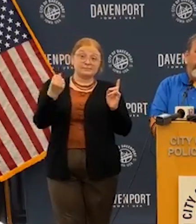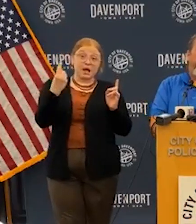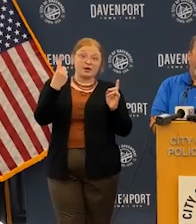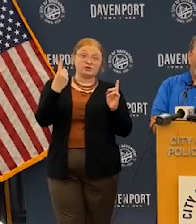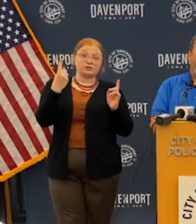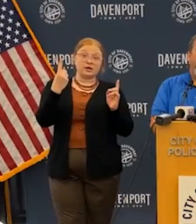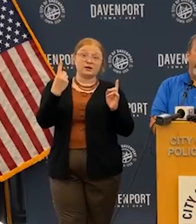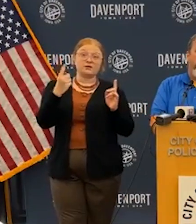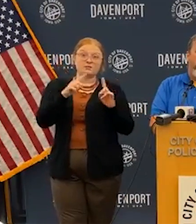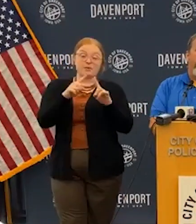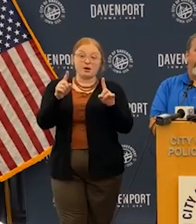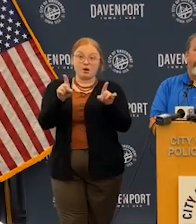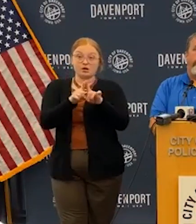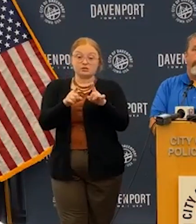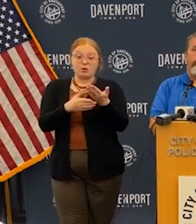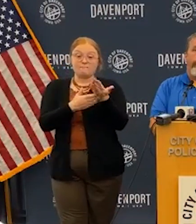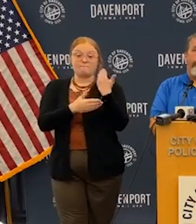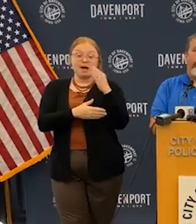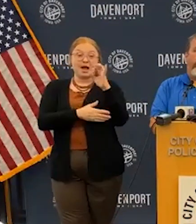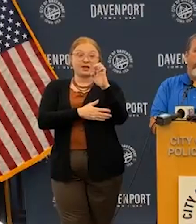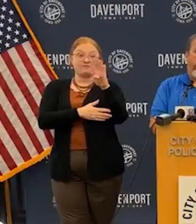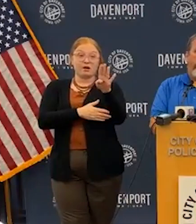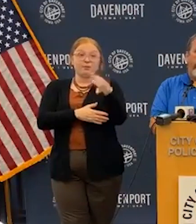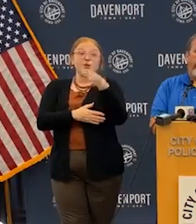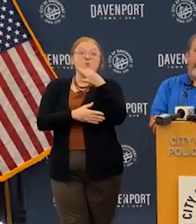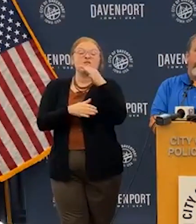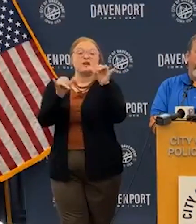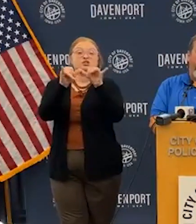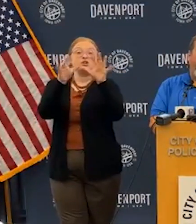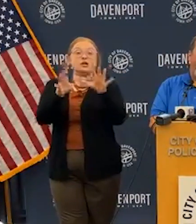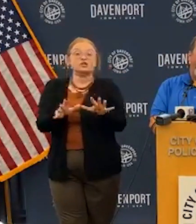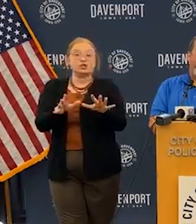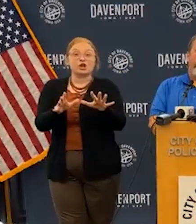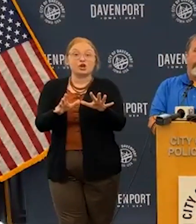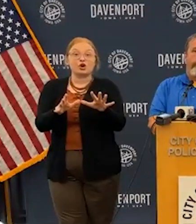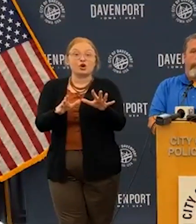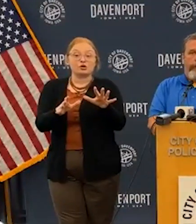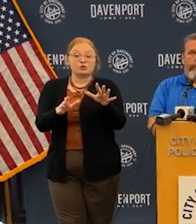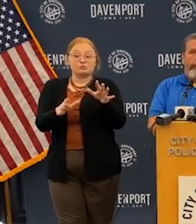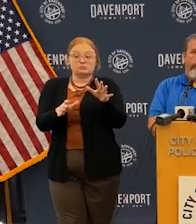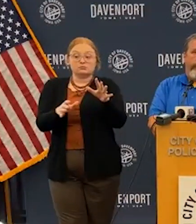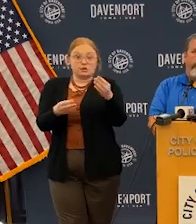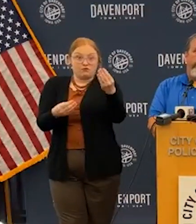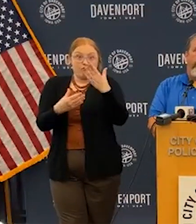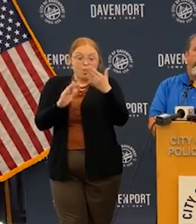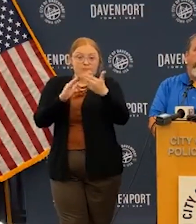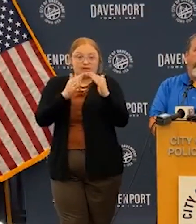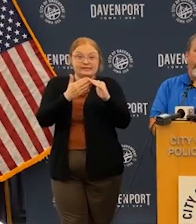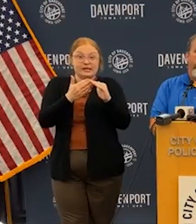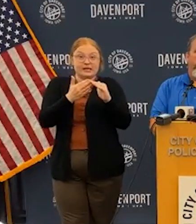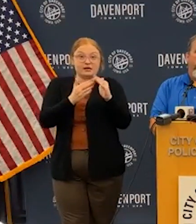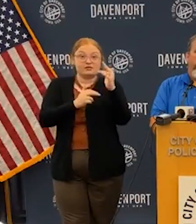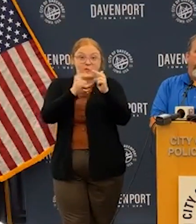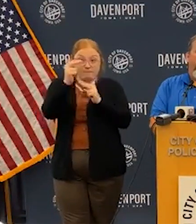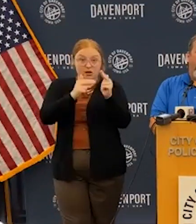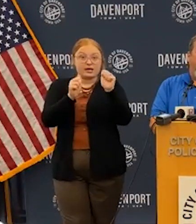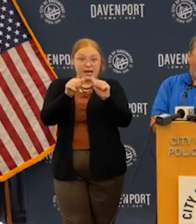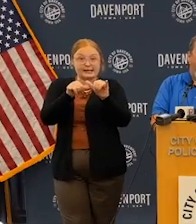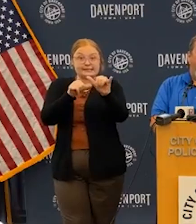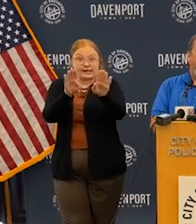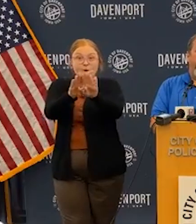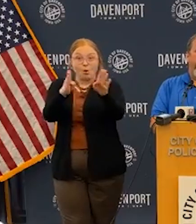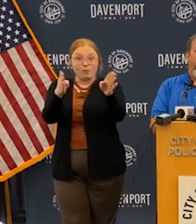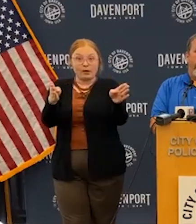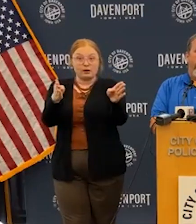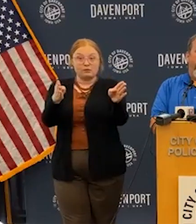an imminent collapse. The same engineer reviewed the repair work that needed to be done in May and did not come to the conclusion that that building had to be